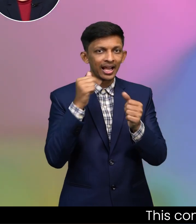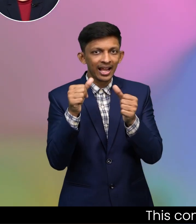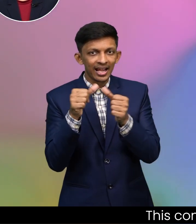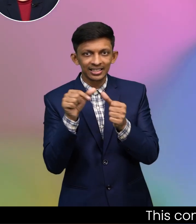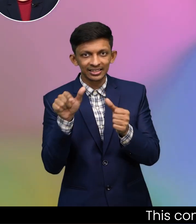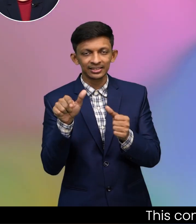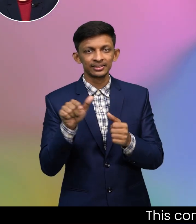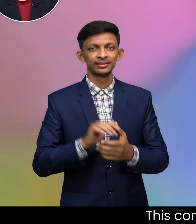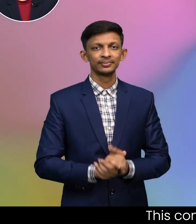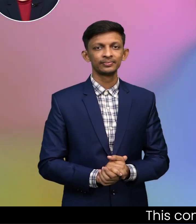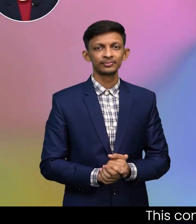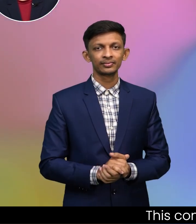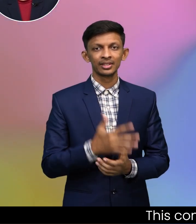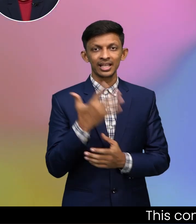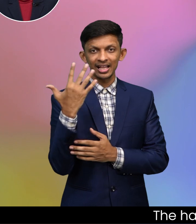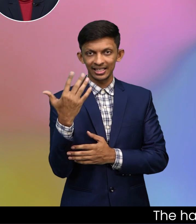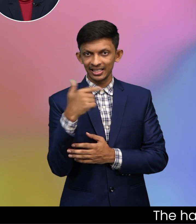or